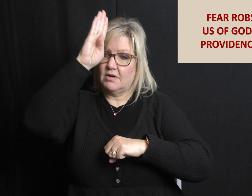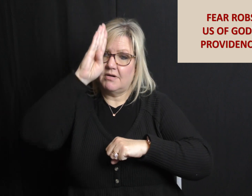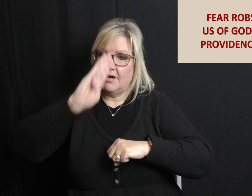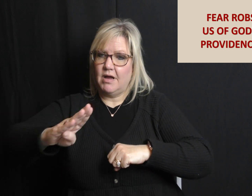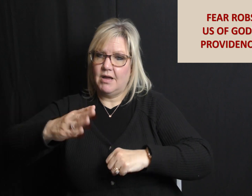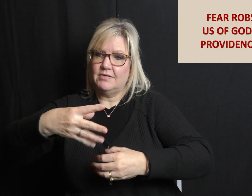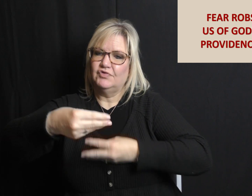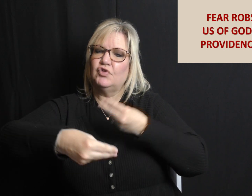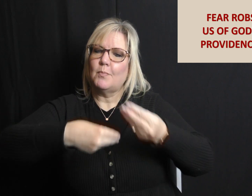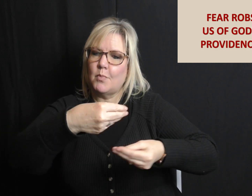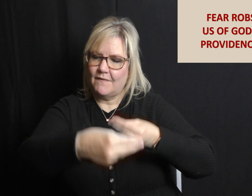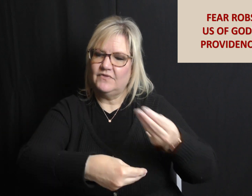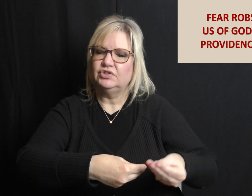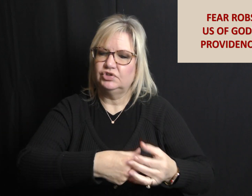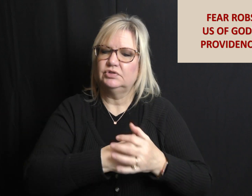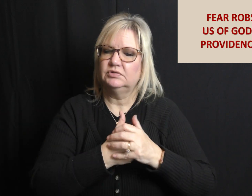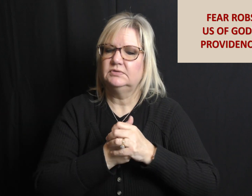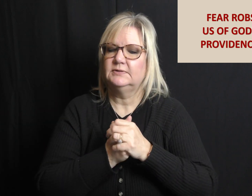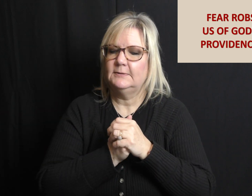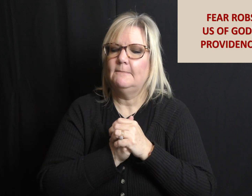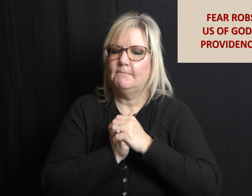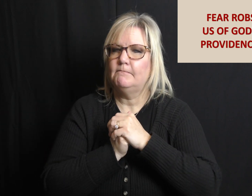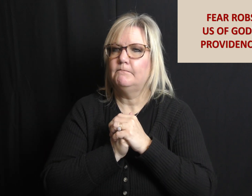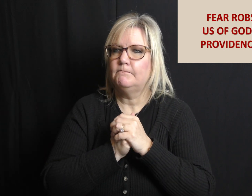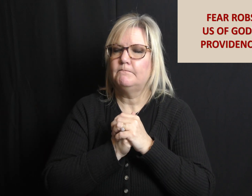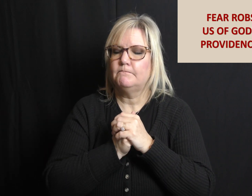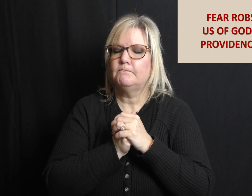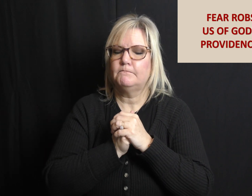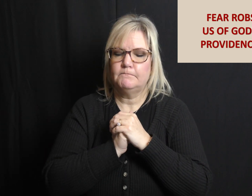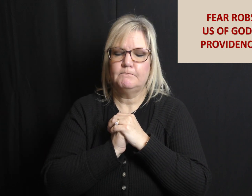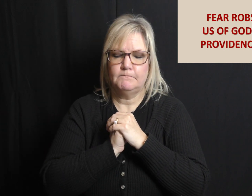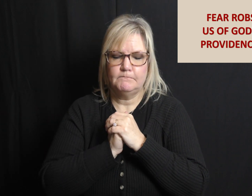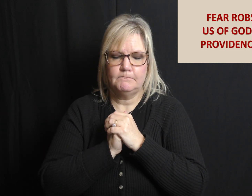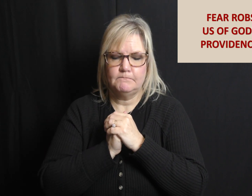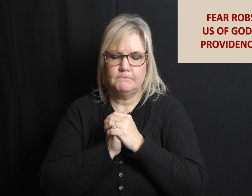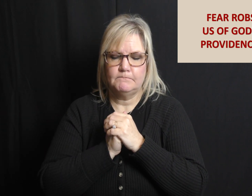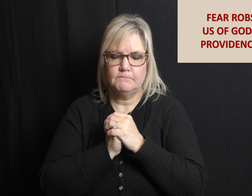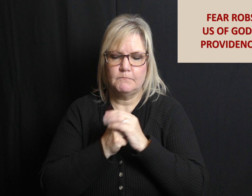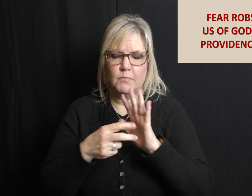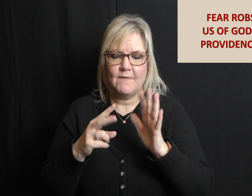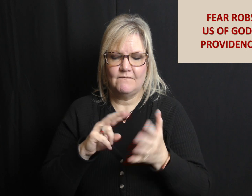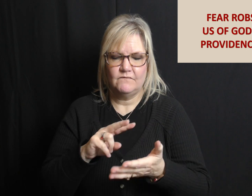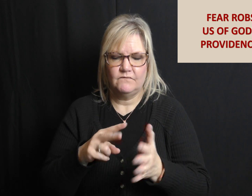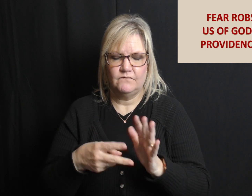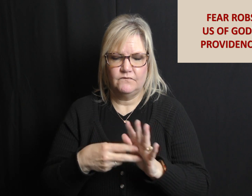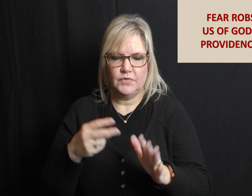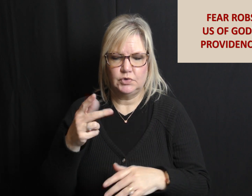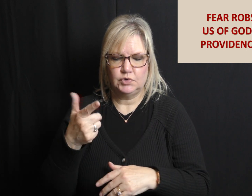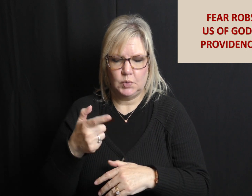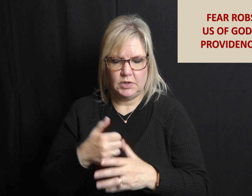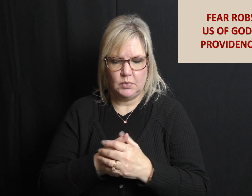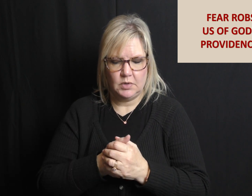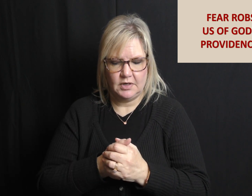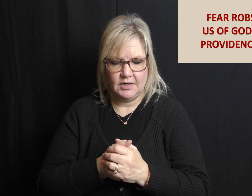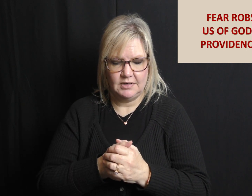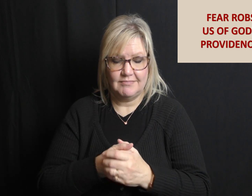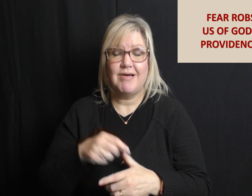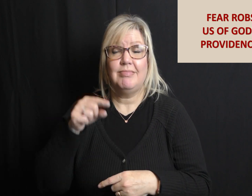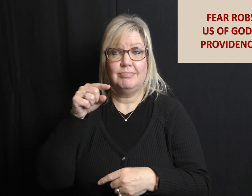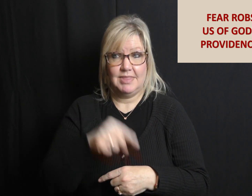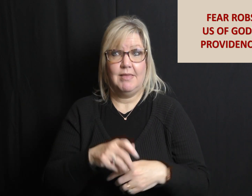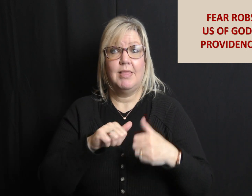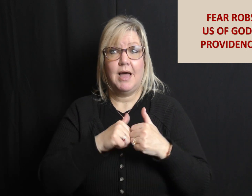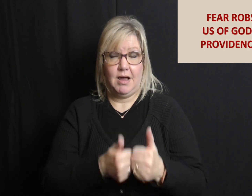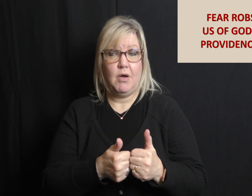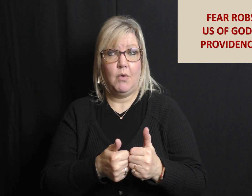said. And this is how it will be, how it is, with the one who